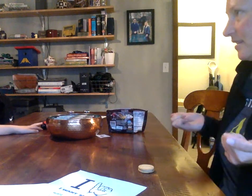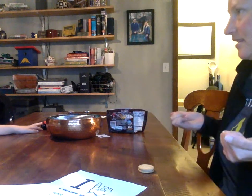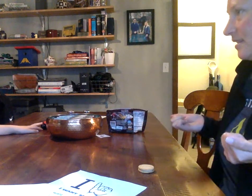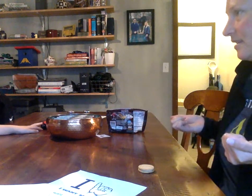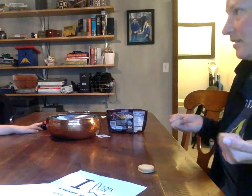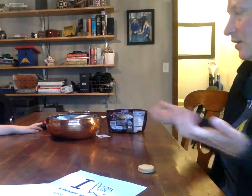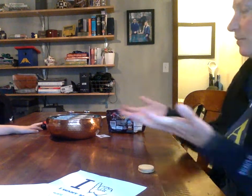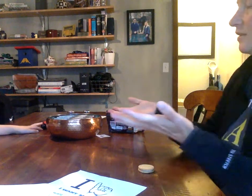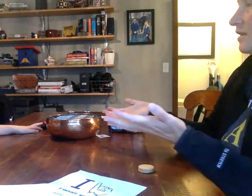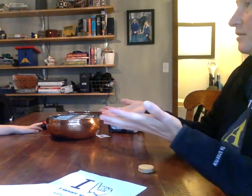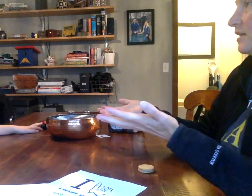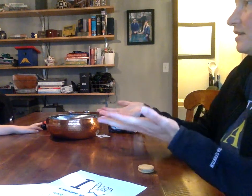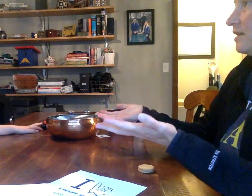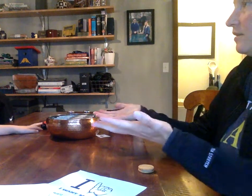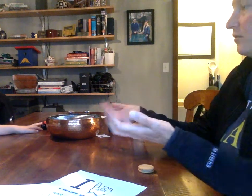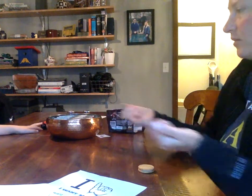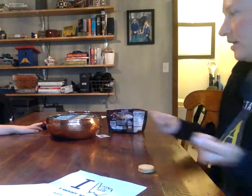want. No, look at nothing. me. Want